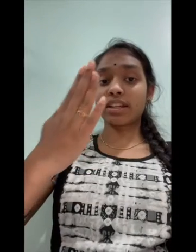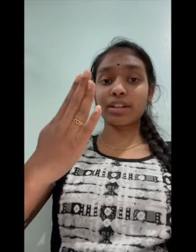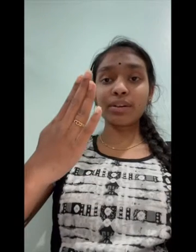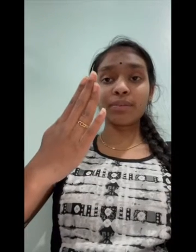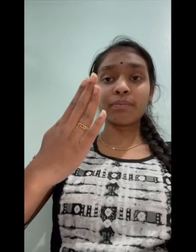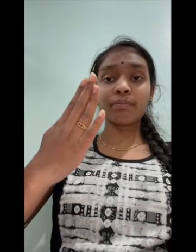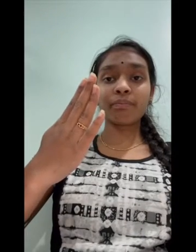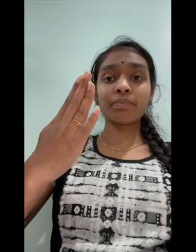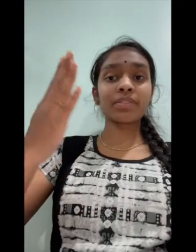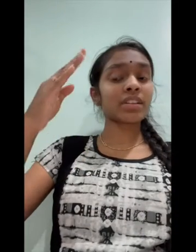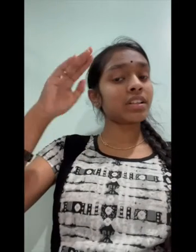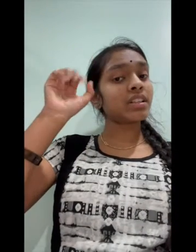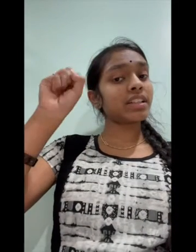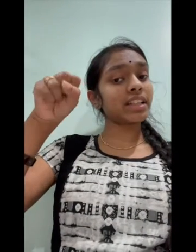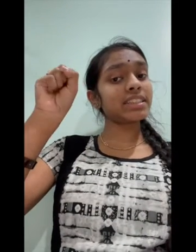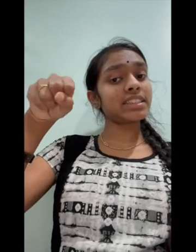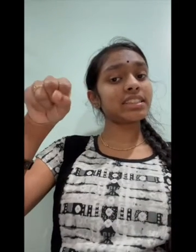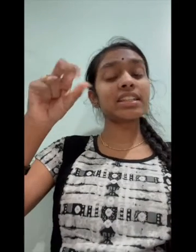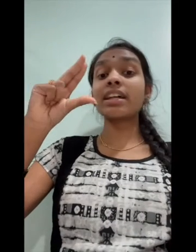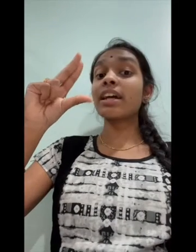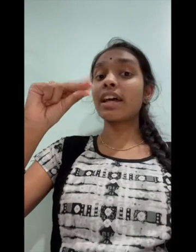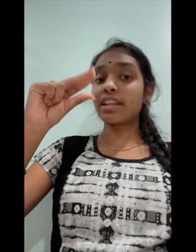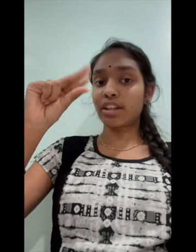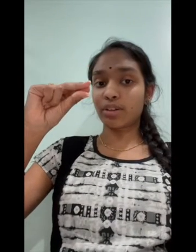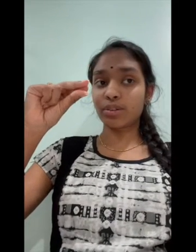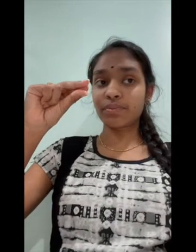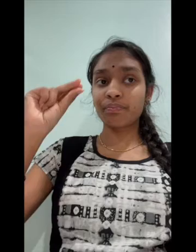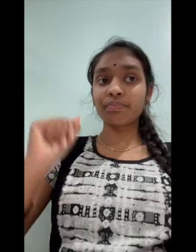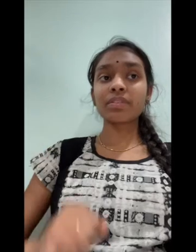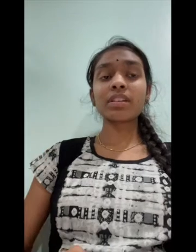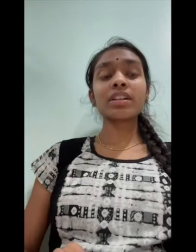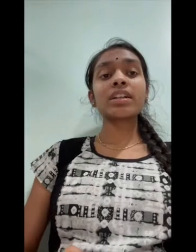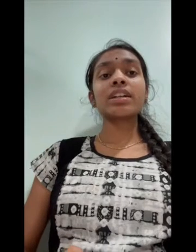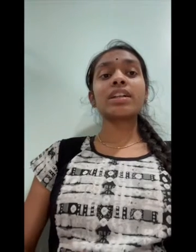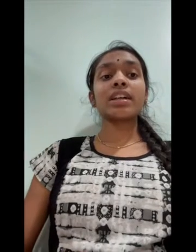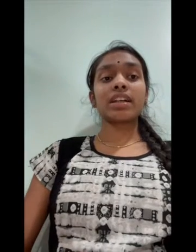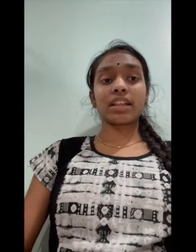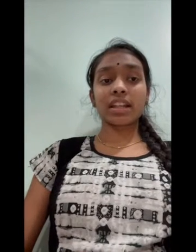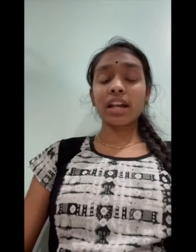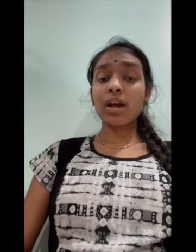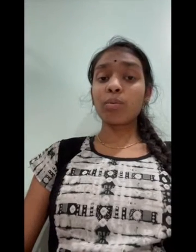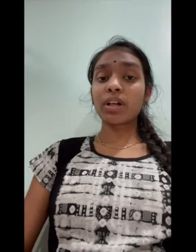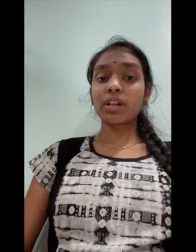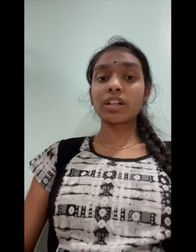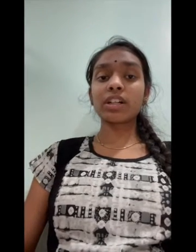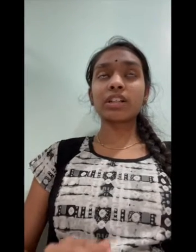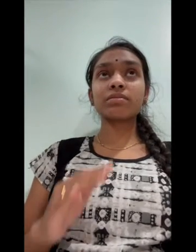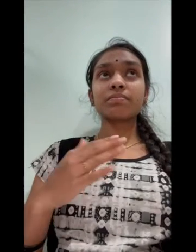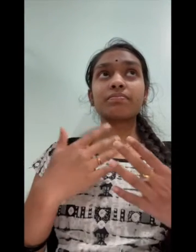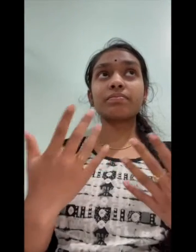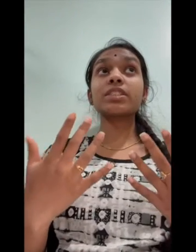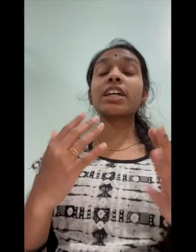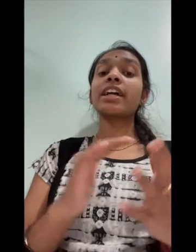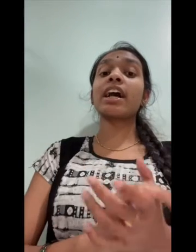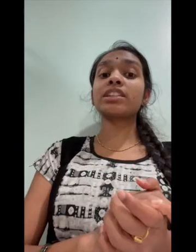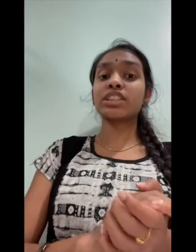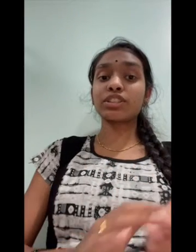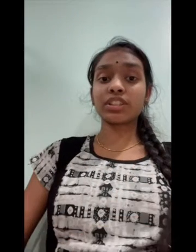you, yes, and no. And now we're gonna say, how do you do the